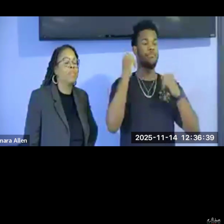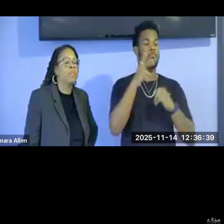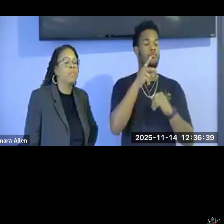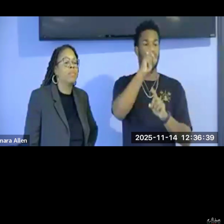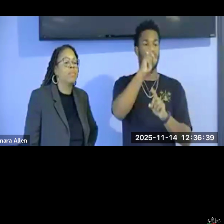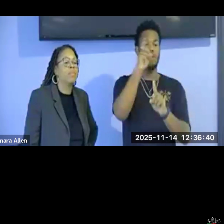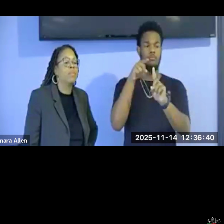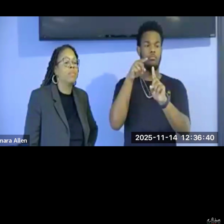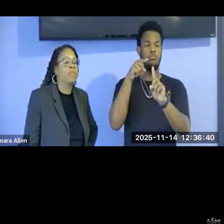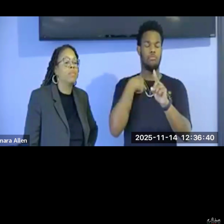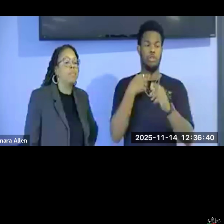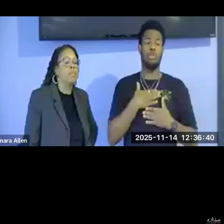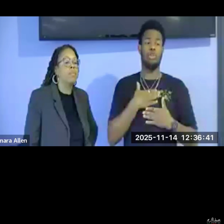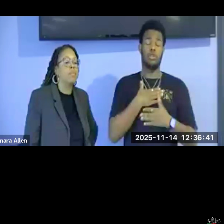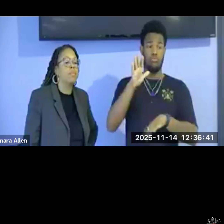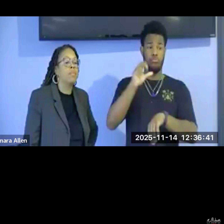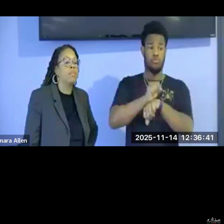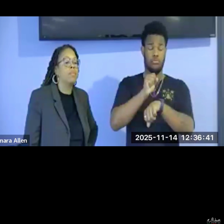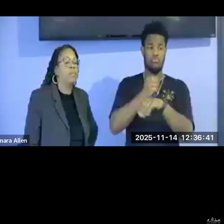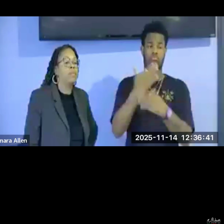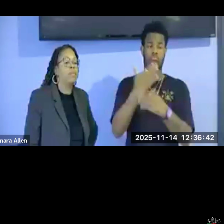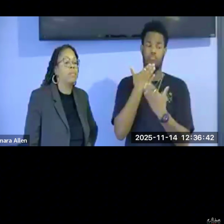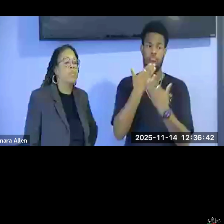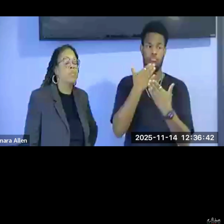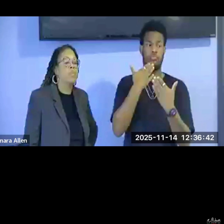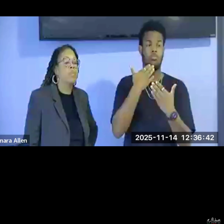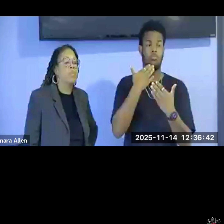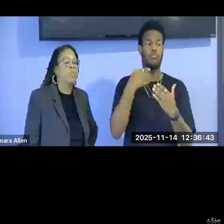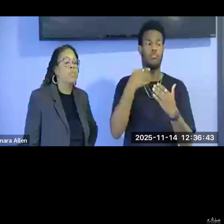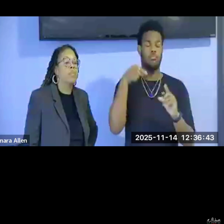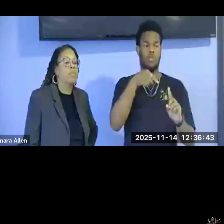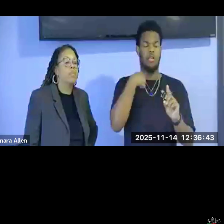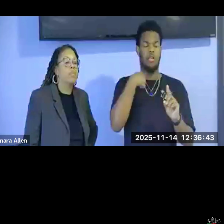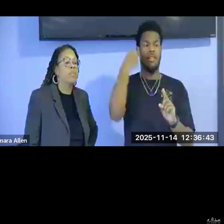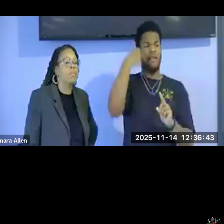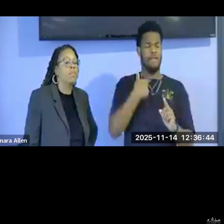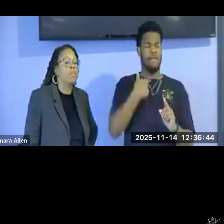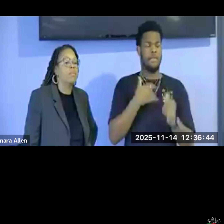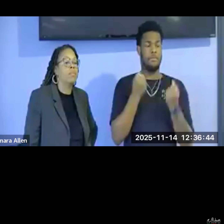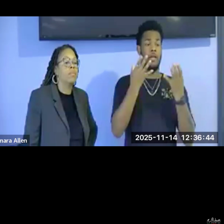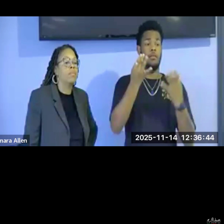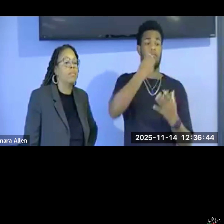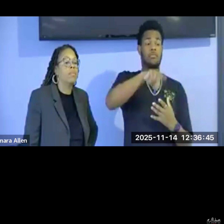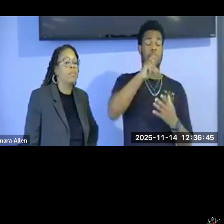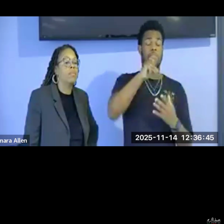Hello, my name is Najma. I really appreciated your presentation.